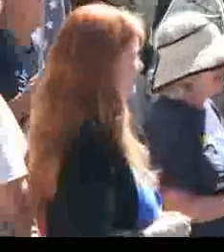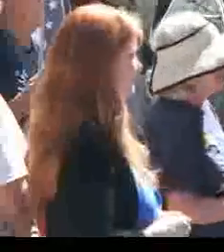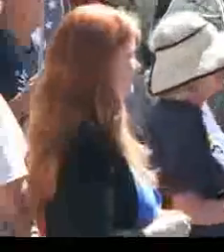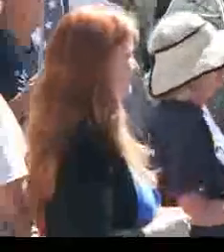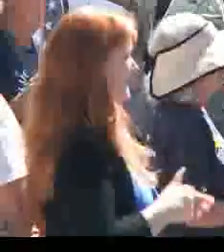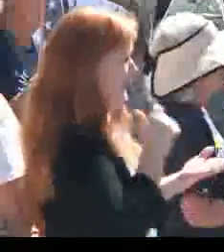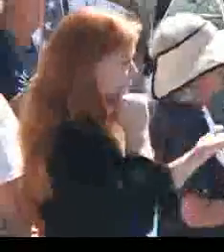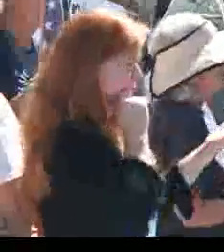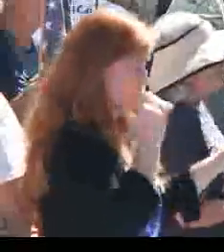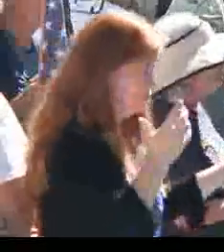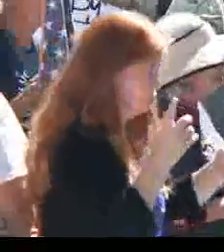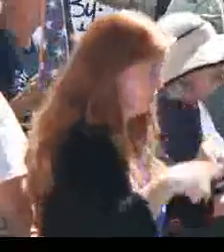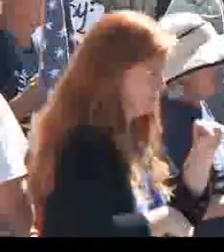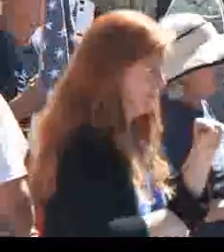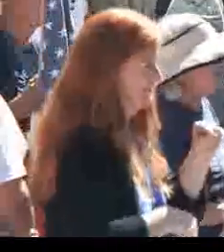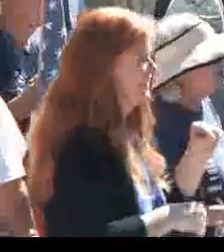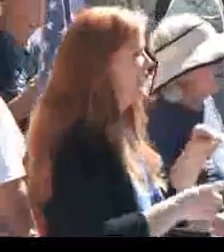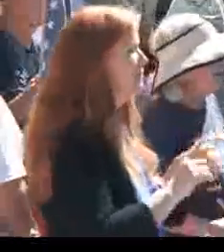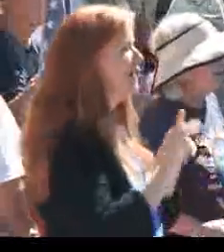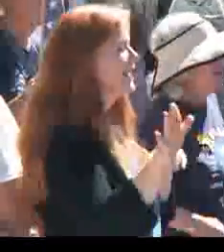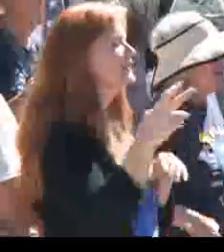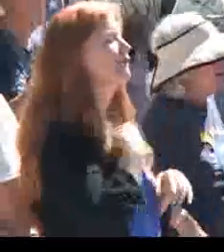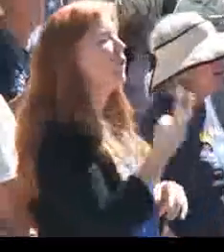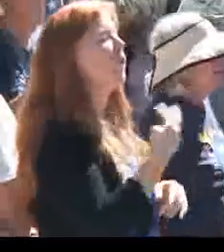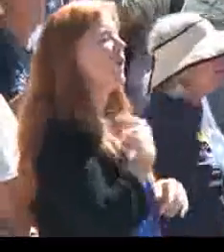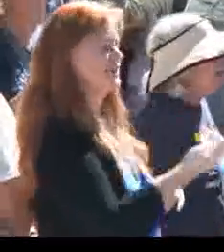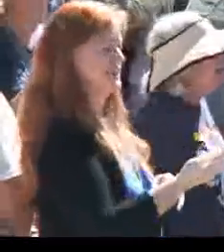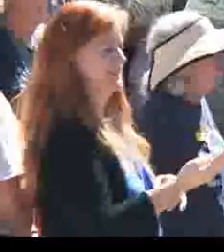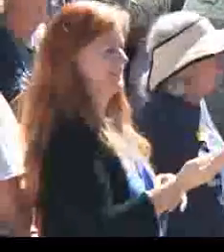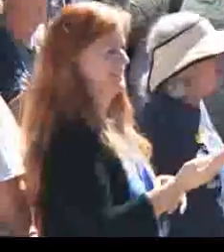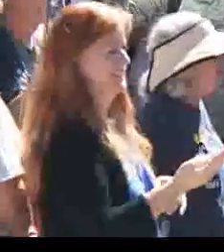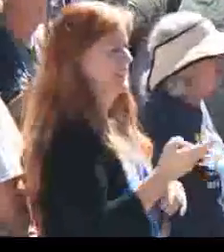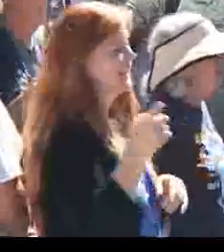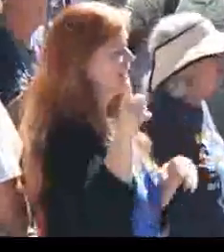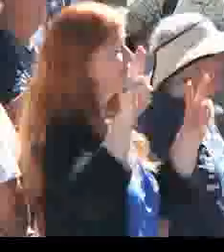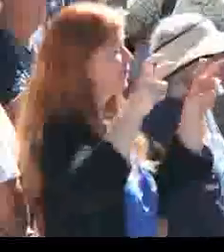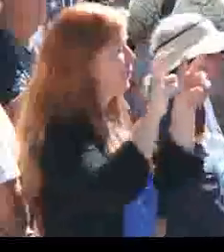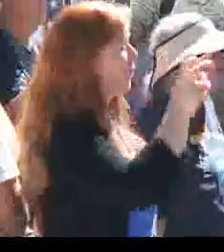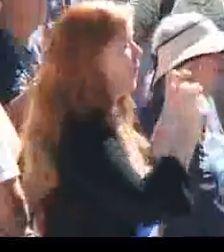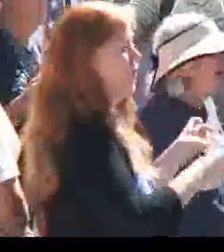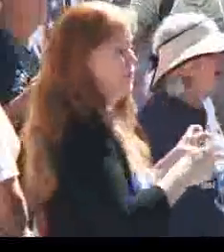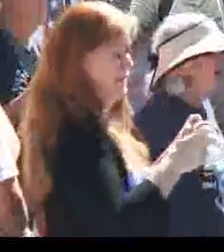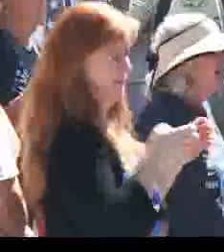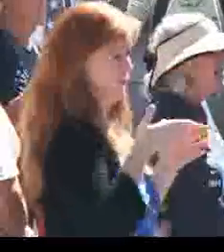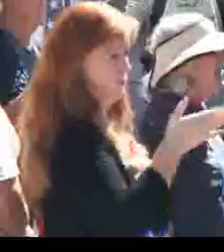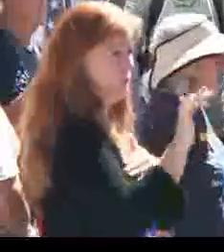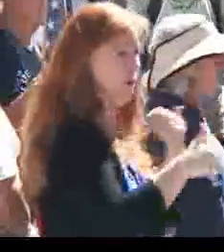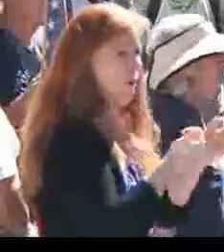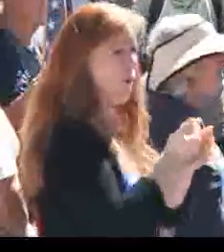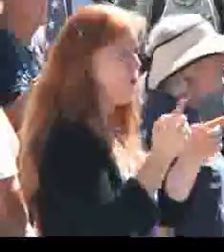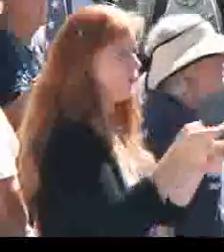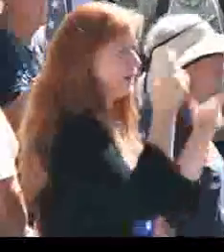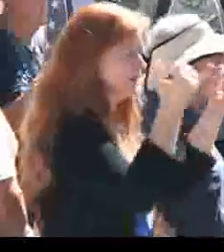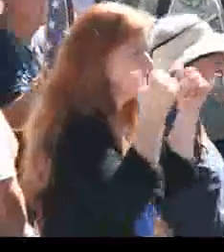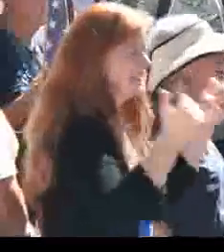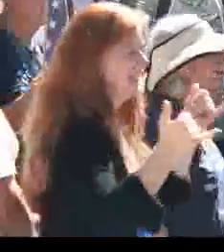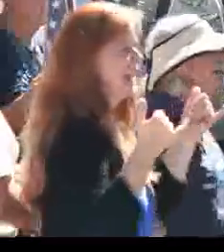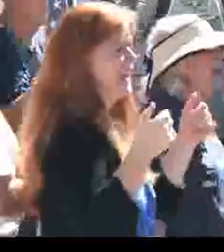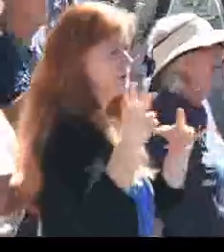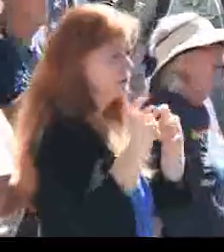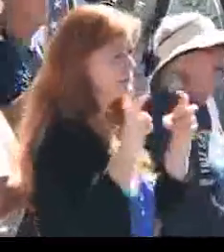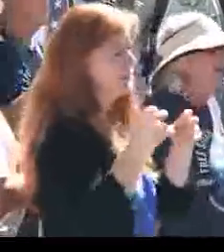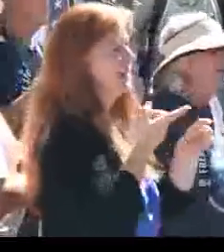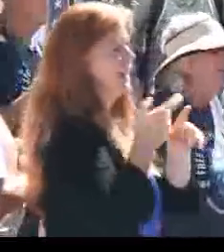the flesh, but his voice, he's been quoted frequently throughout this rally. His voice should be